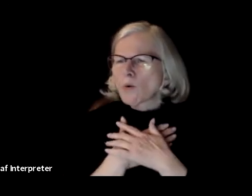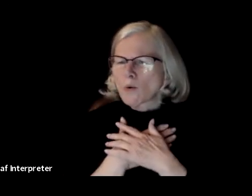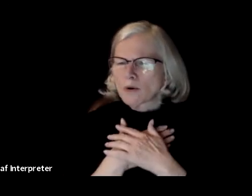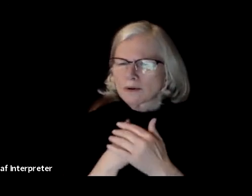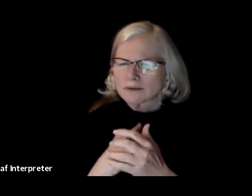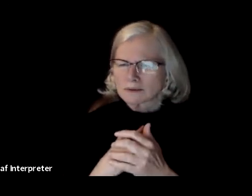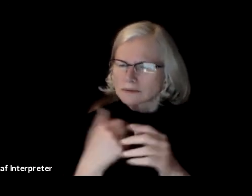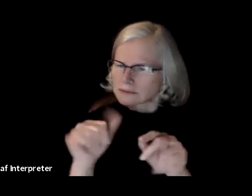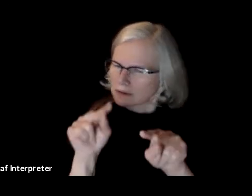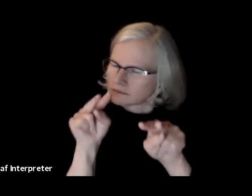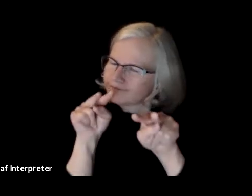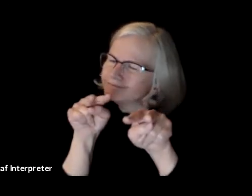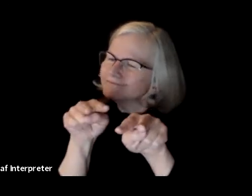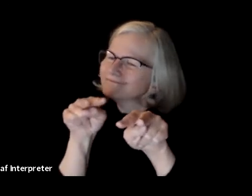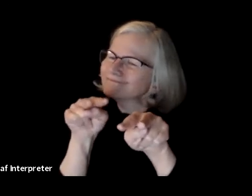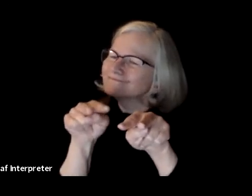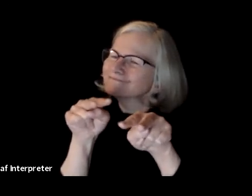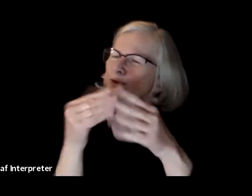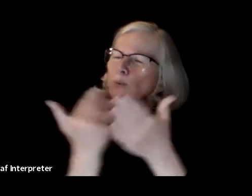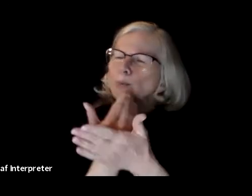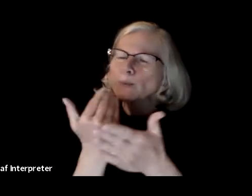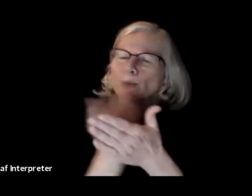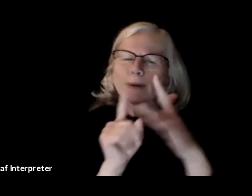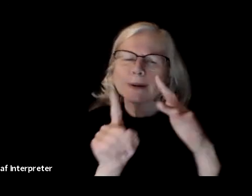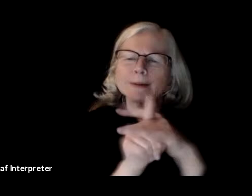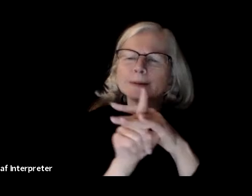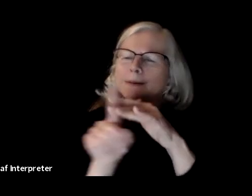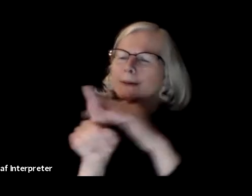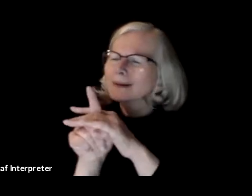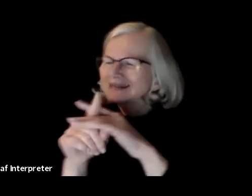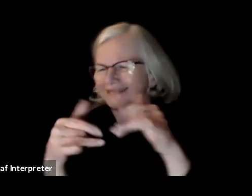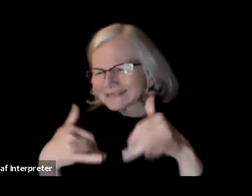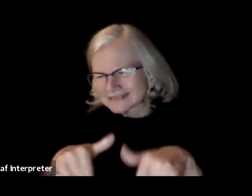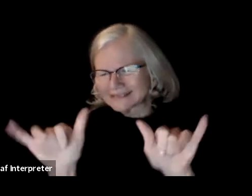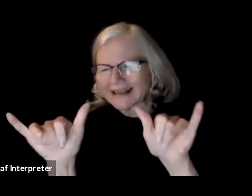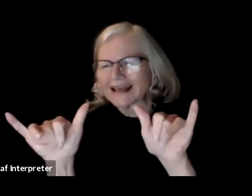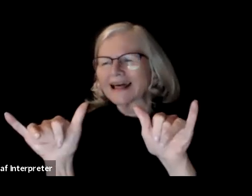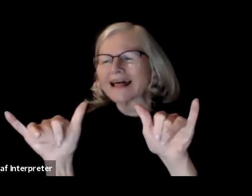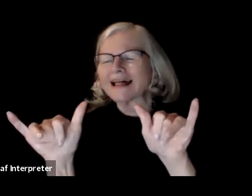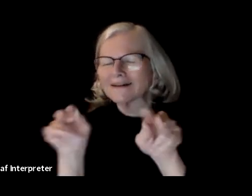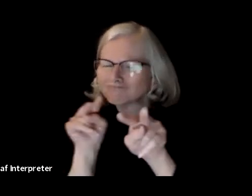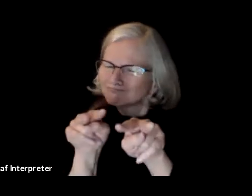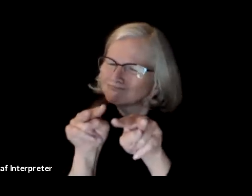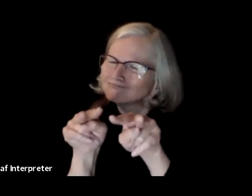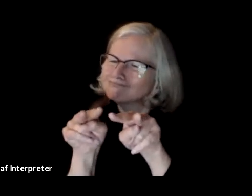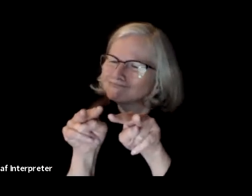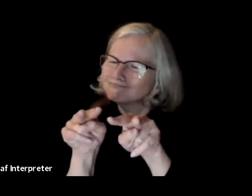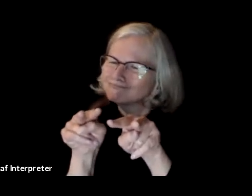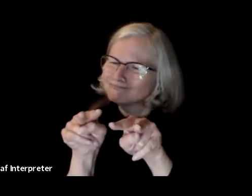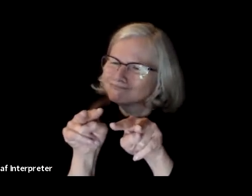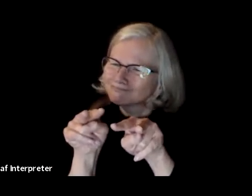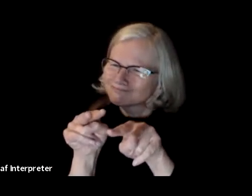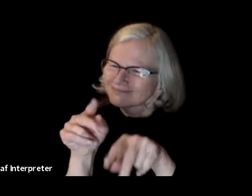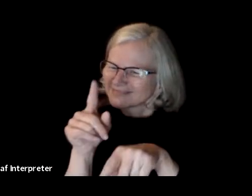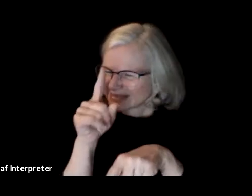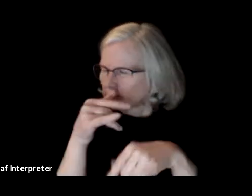that the commissioner noted over the past few weeks, we are ever cautiously optimistic about